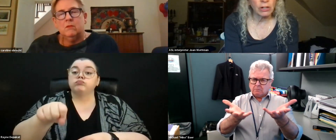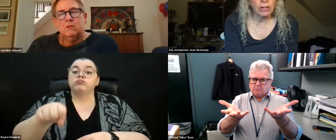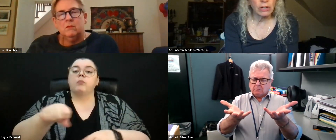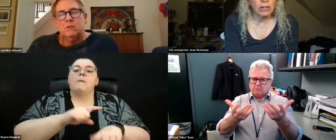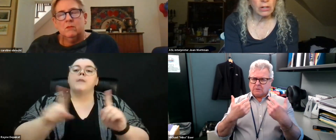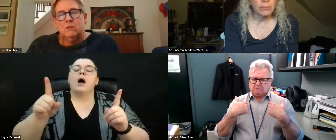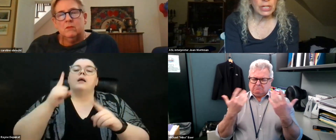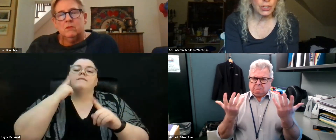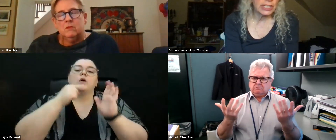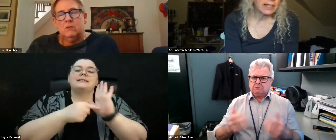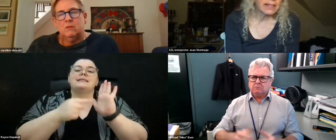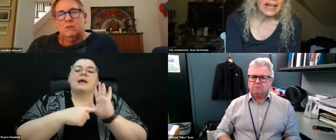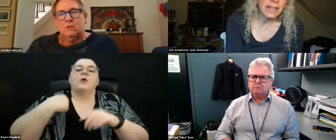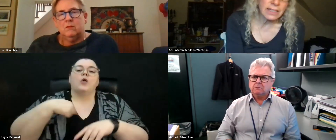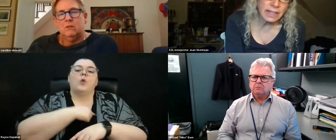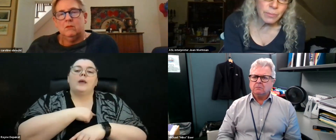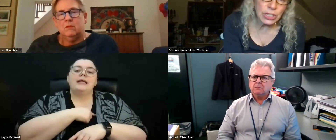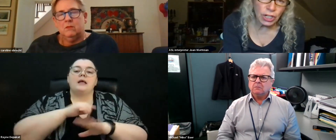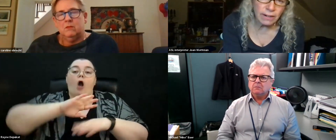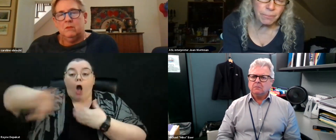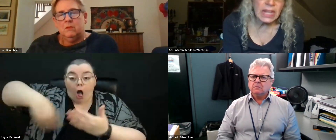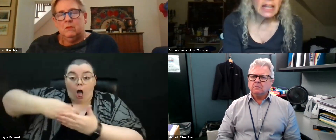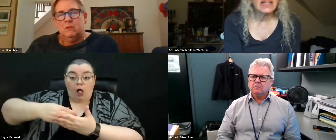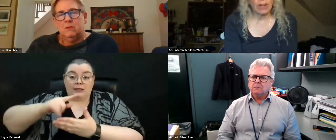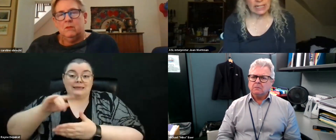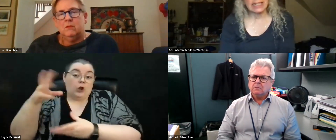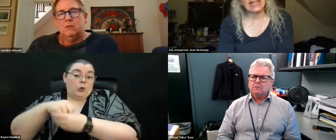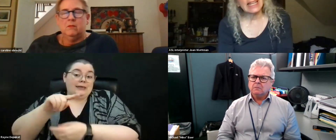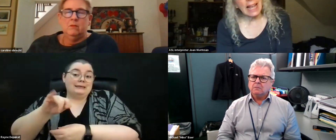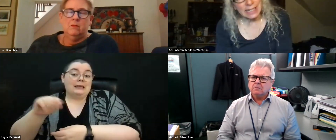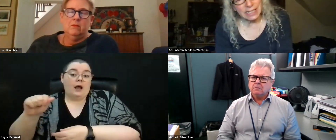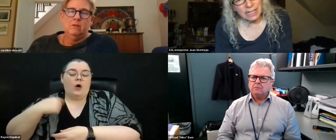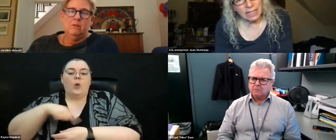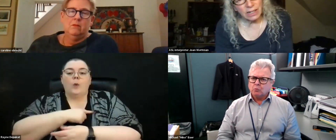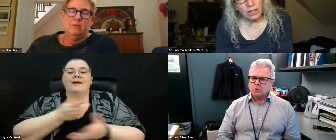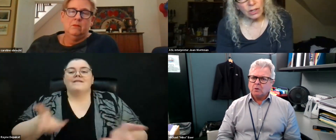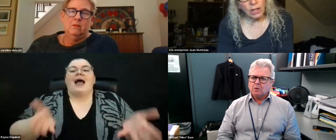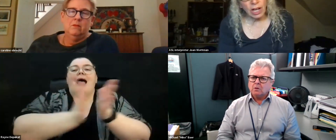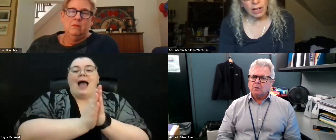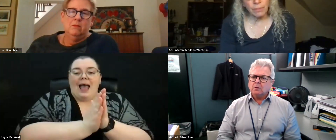matter? Because she is a liaison to the commission. Rain is saying yes.